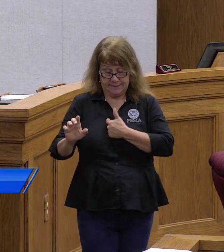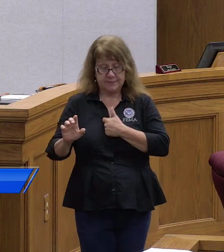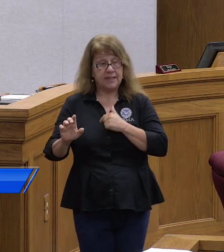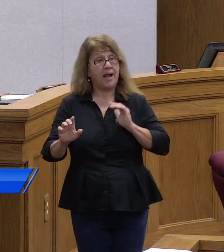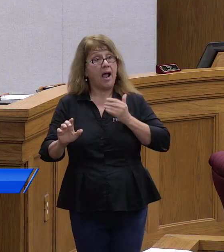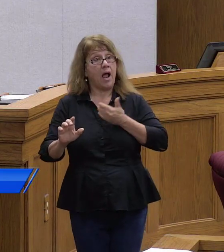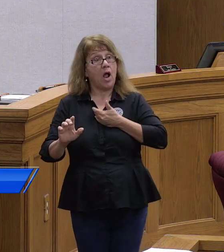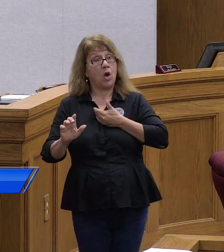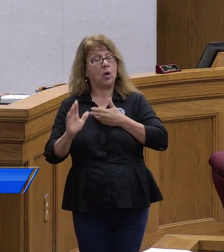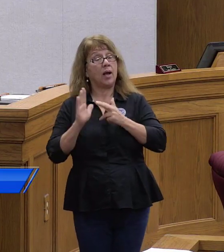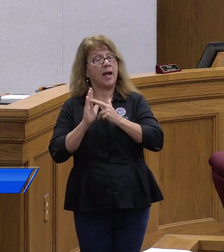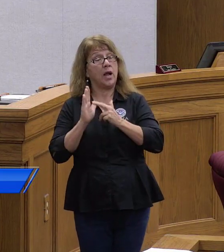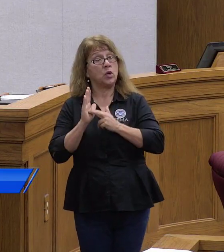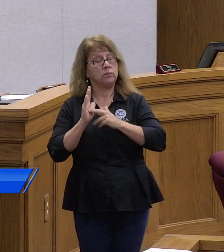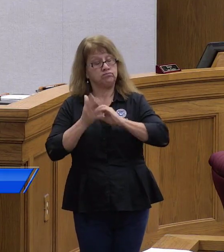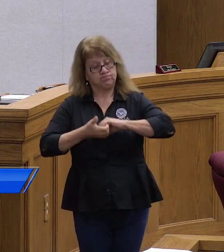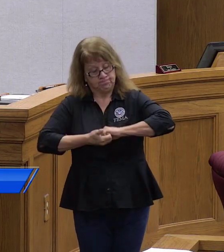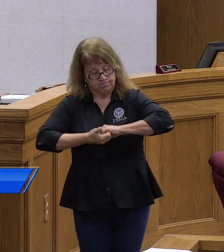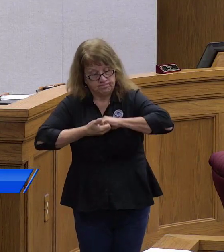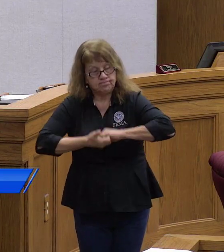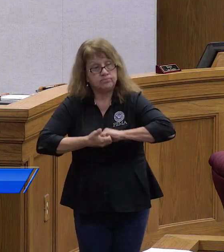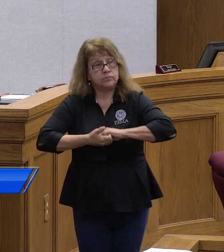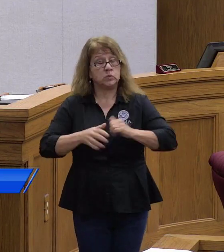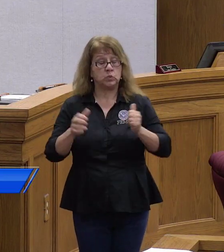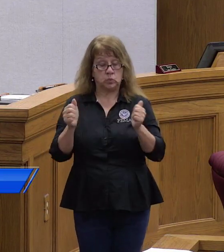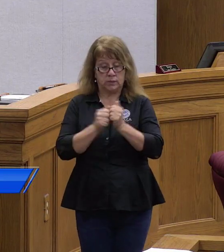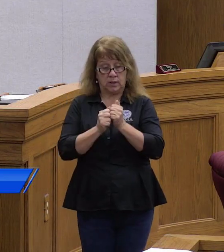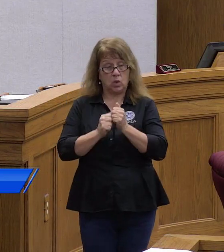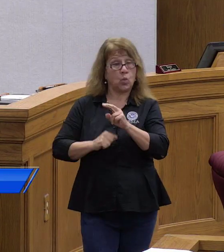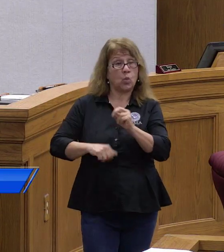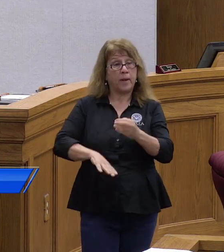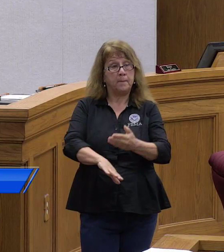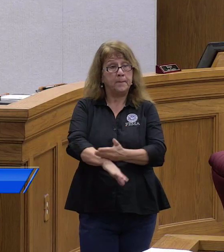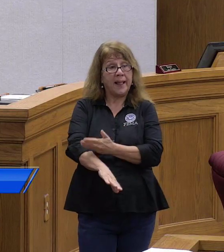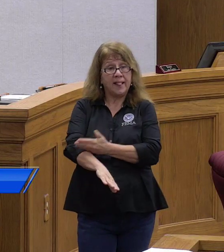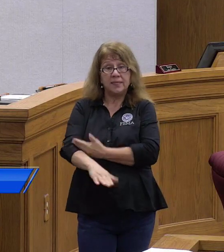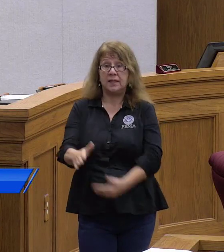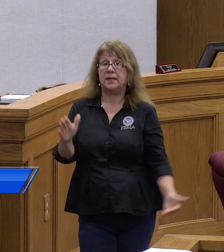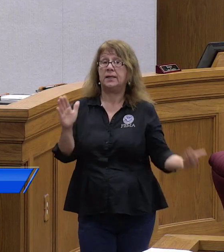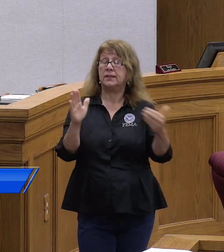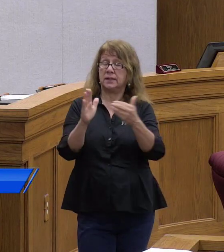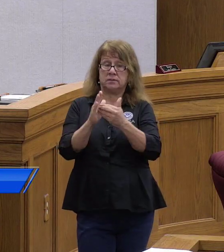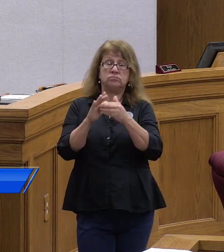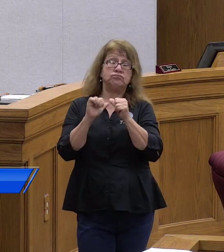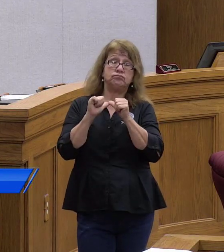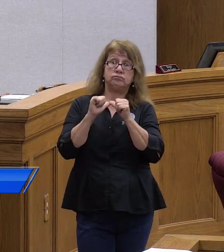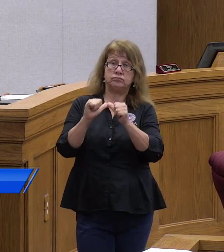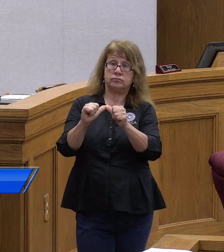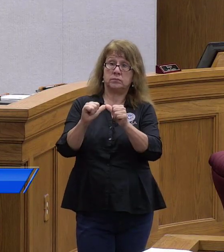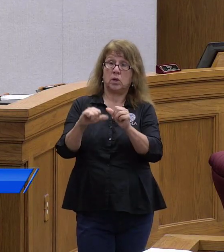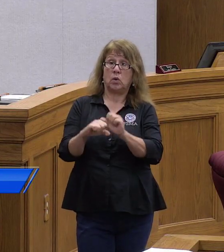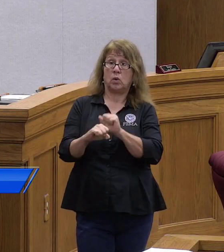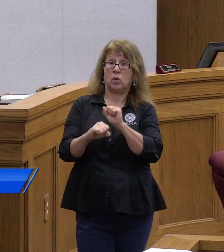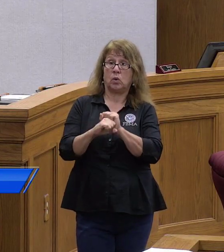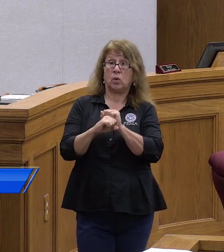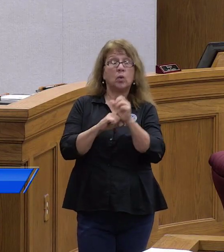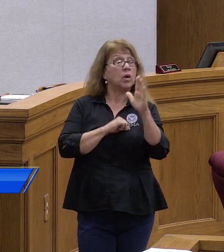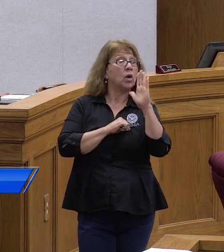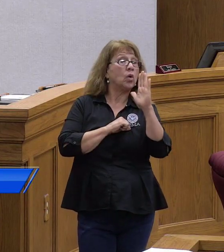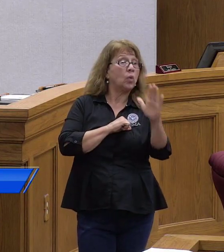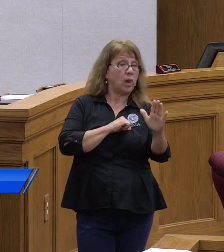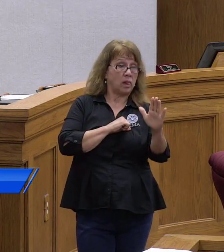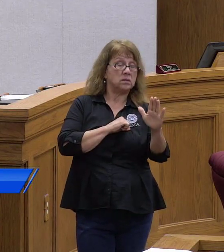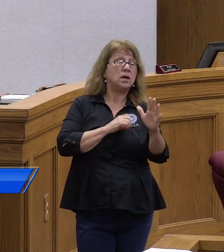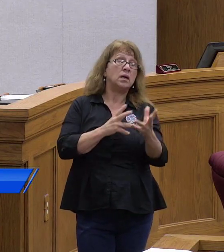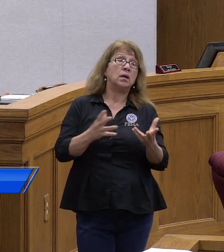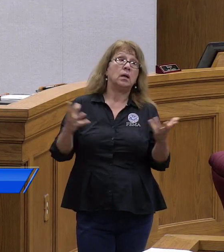with us to do this restoration and this rebuild in this community, we're continuing to work on it. There's more transmission